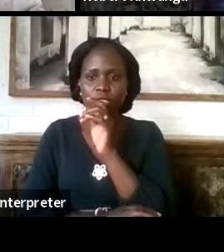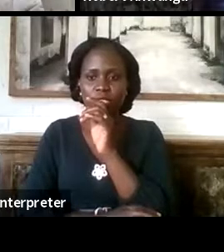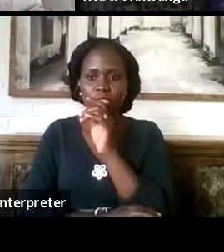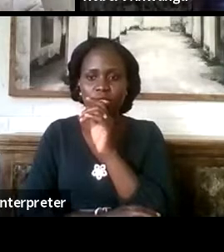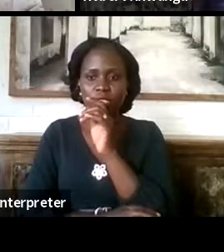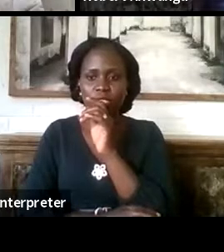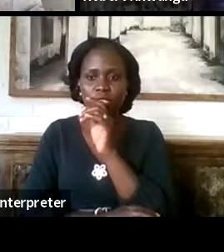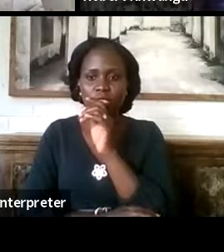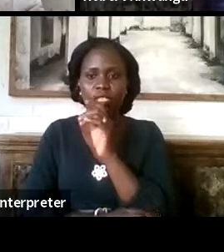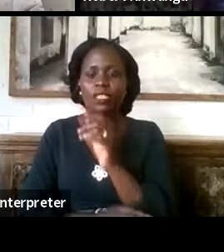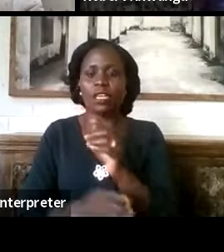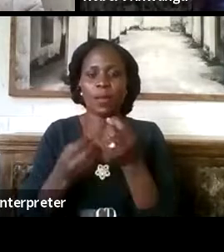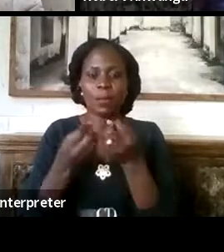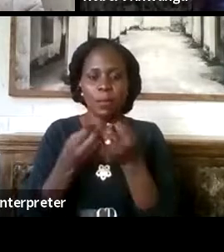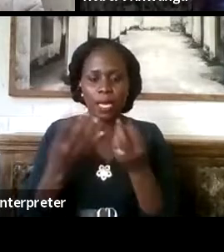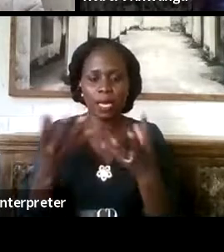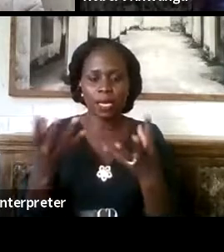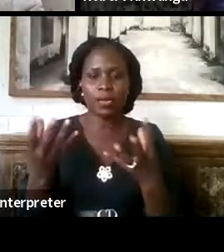many